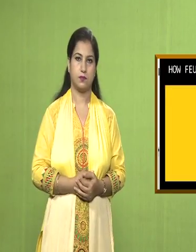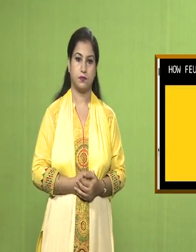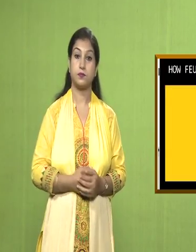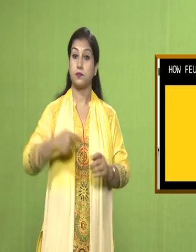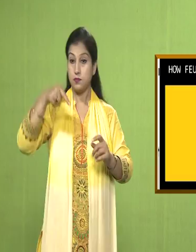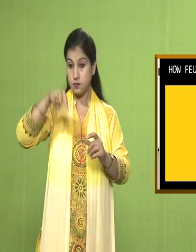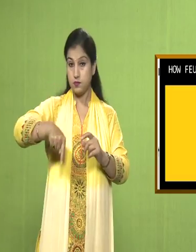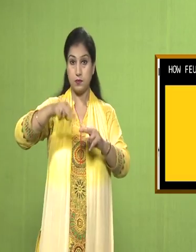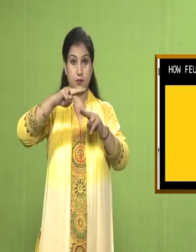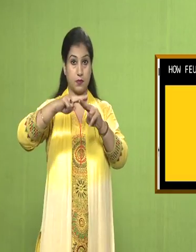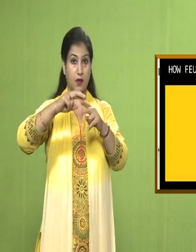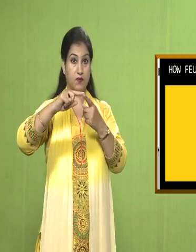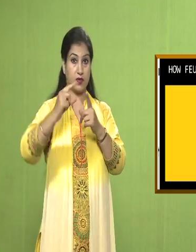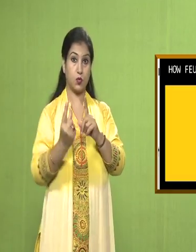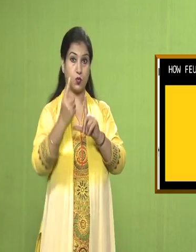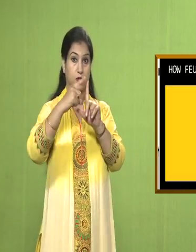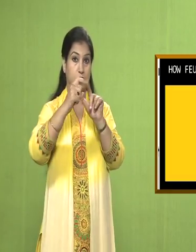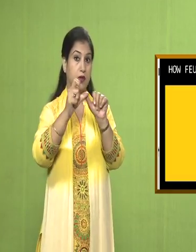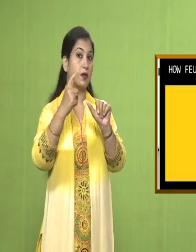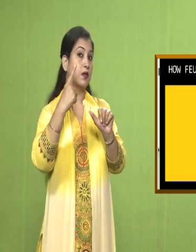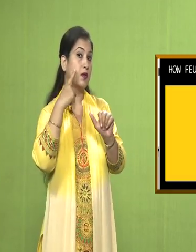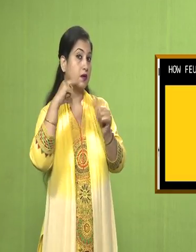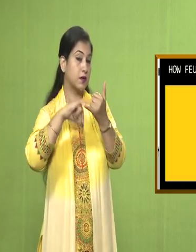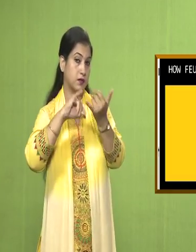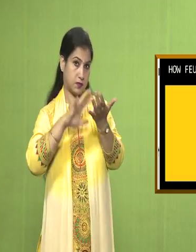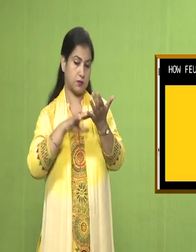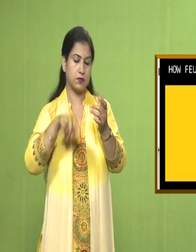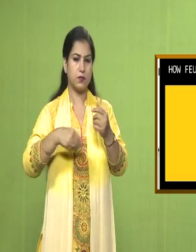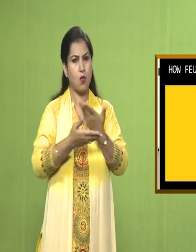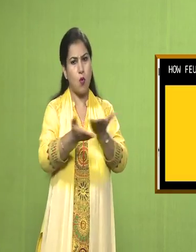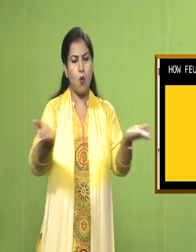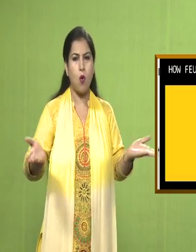Under this system, the nobles, also called as lords,